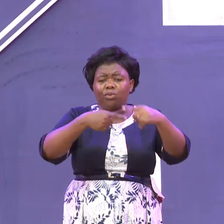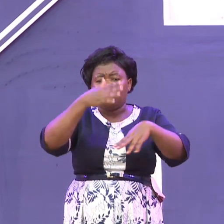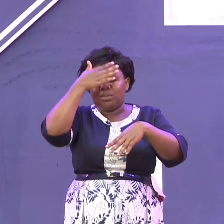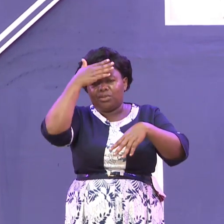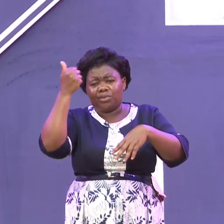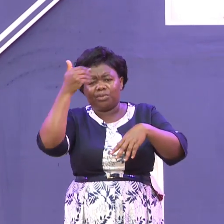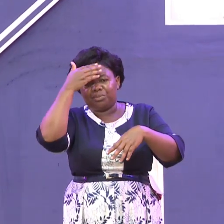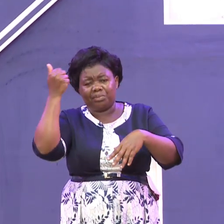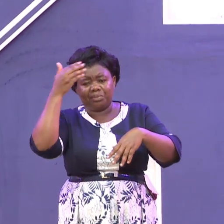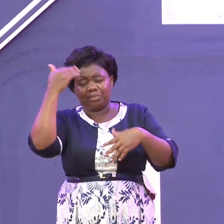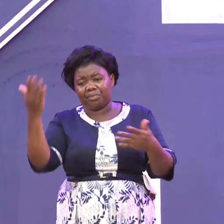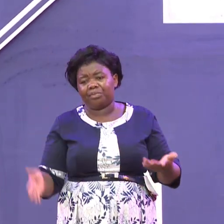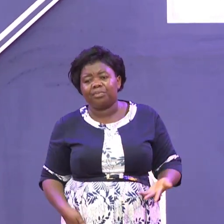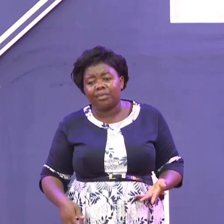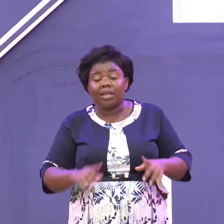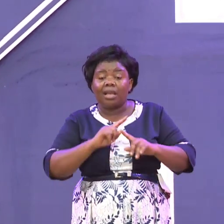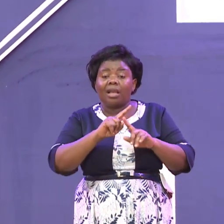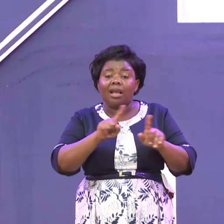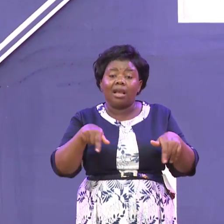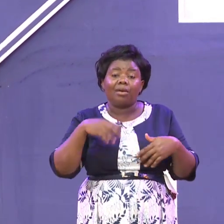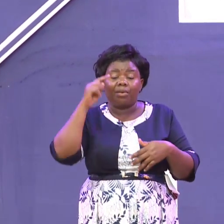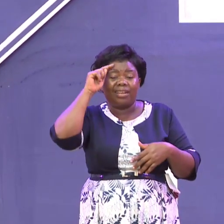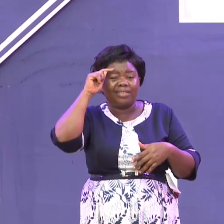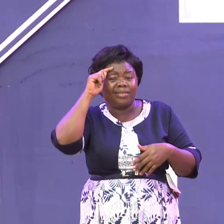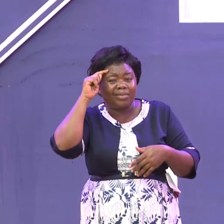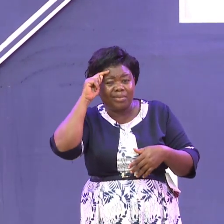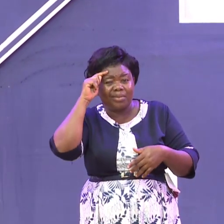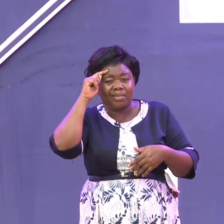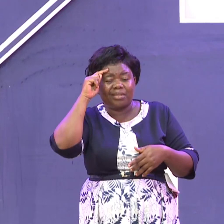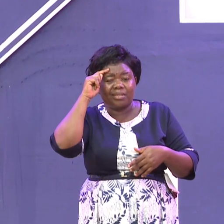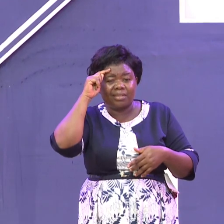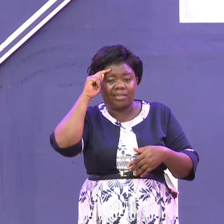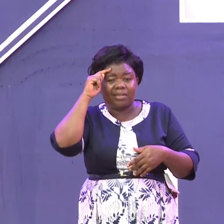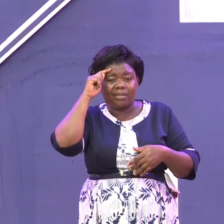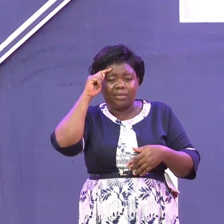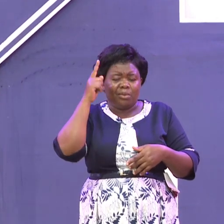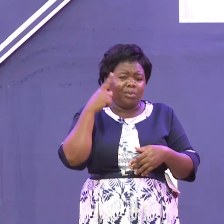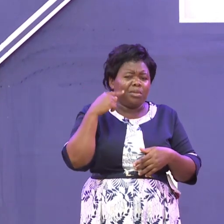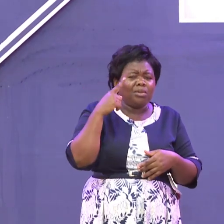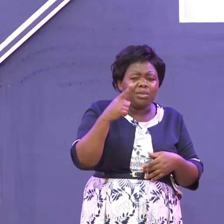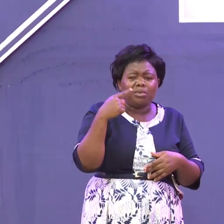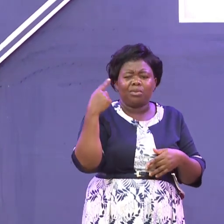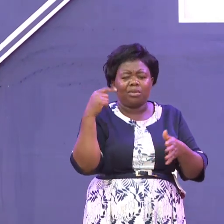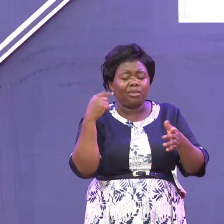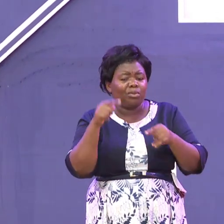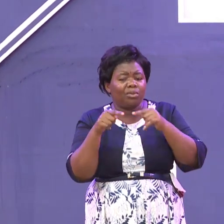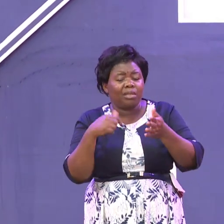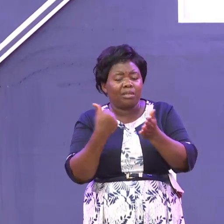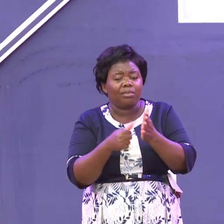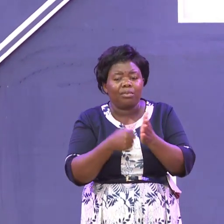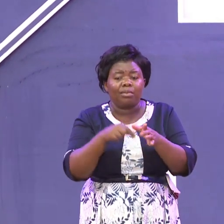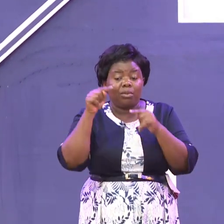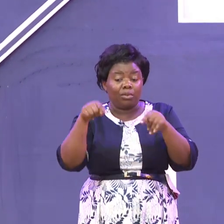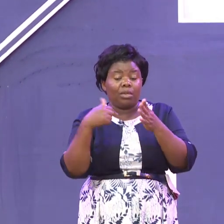just because we are too forgetful, ebirowoozo byaffe tubiteeka kubikolwa. Kyaleero kizibu kyaleero lunaku lwaleero.